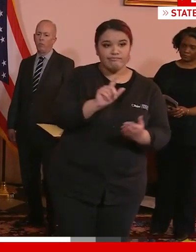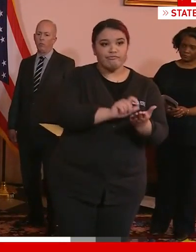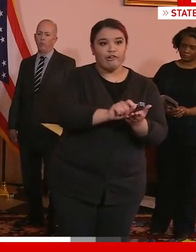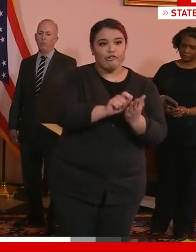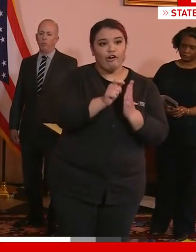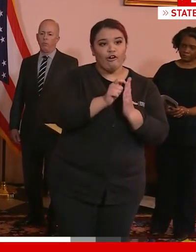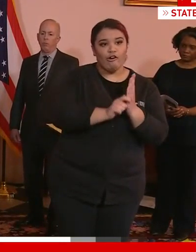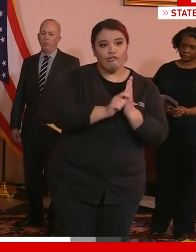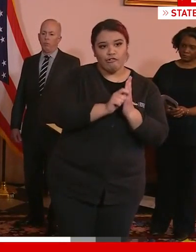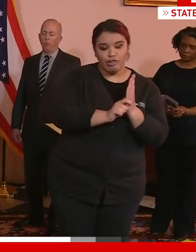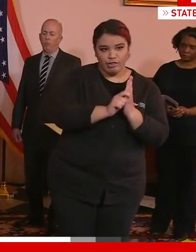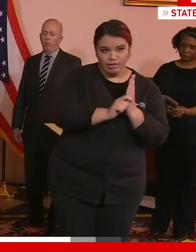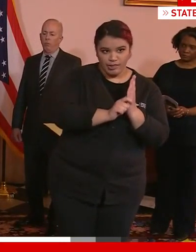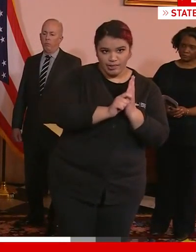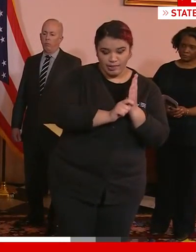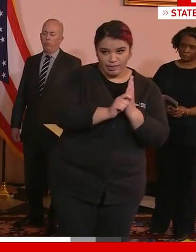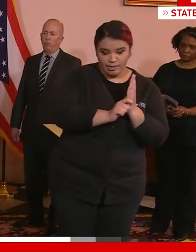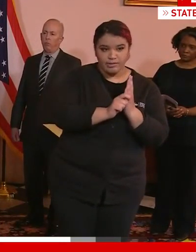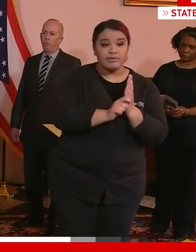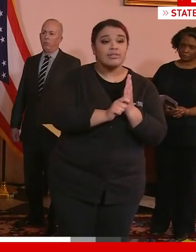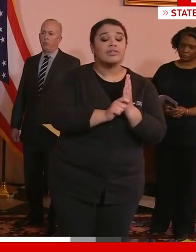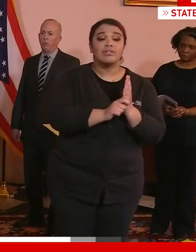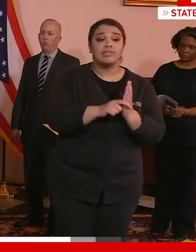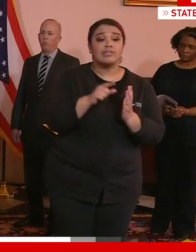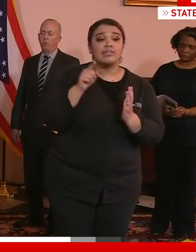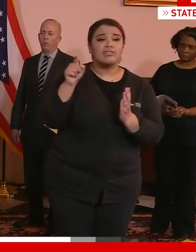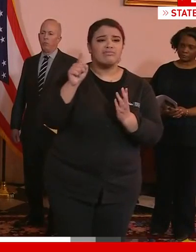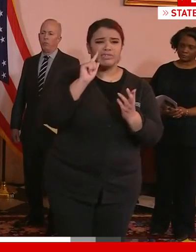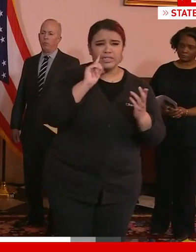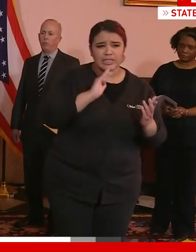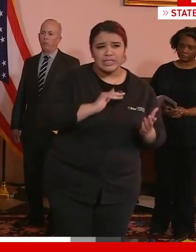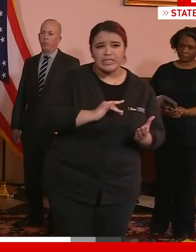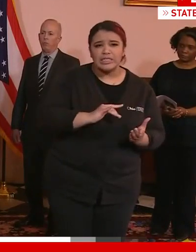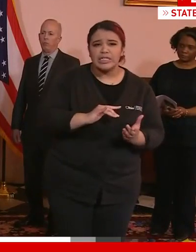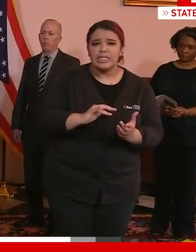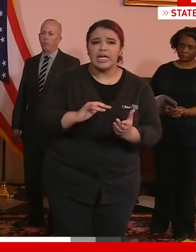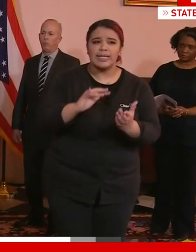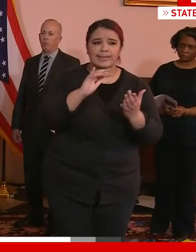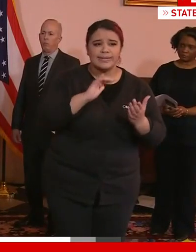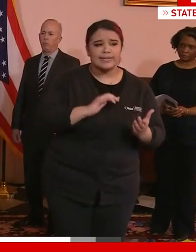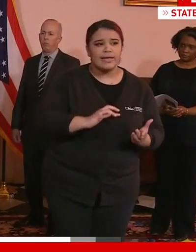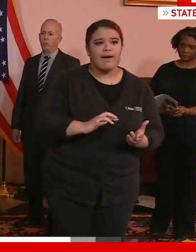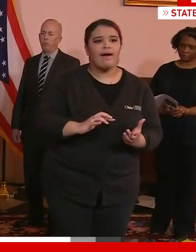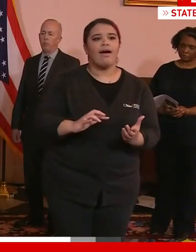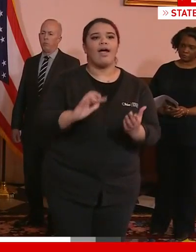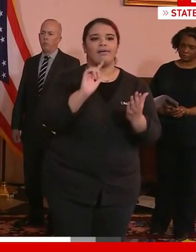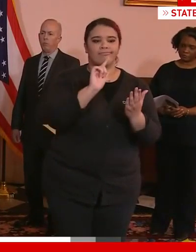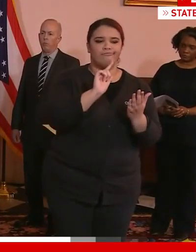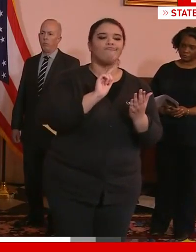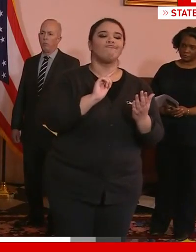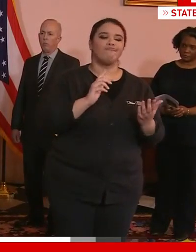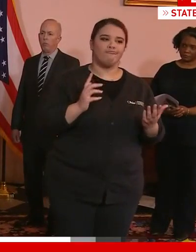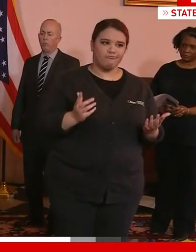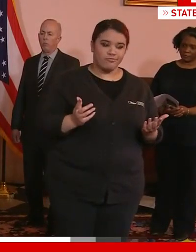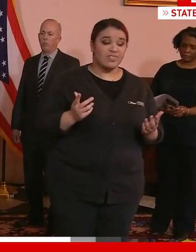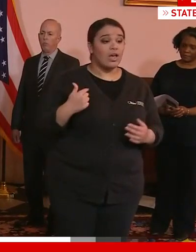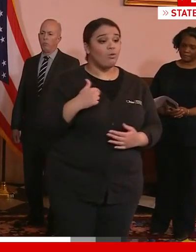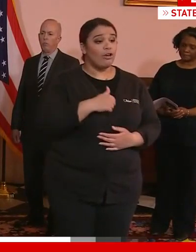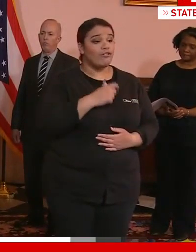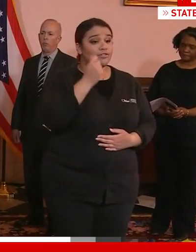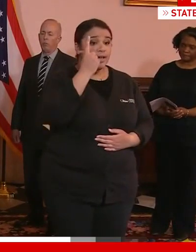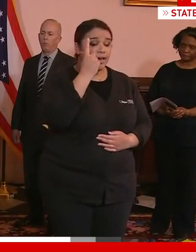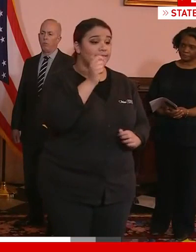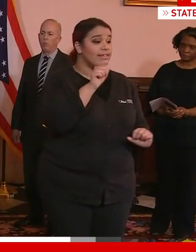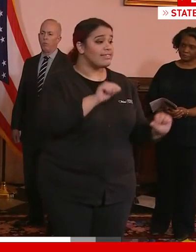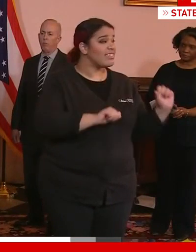taking a look at the very best modeling and data we have. We know that our science changes every day, every hour. But you